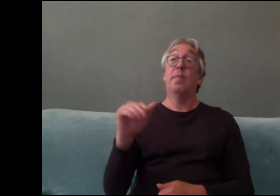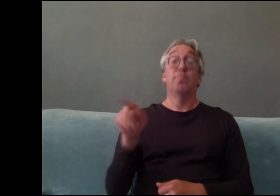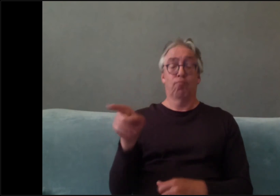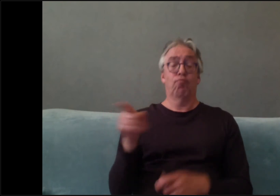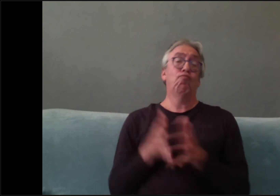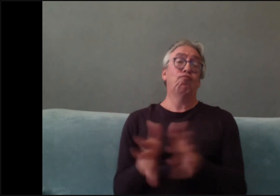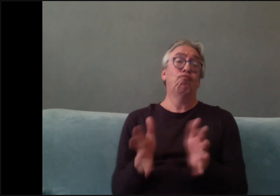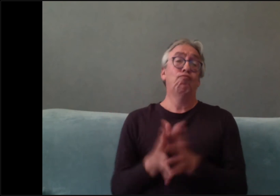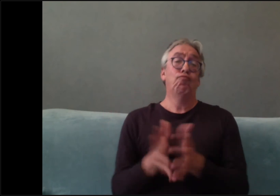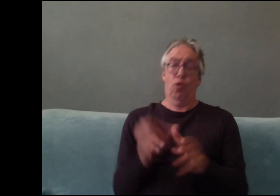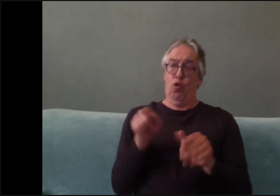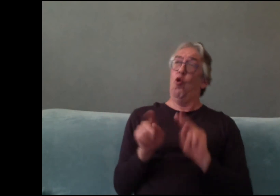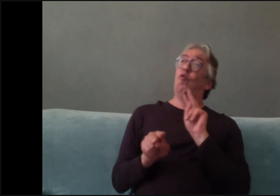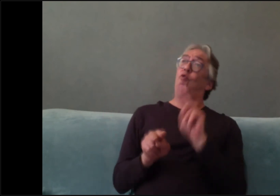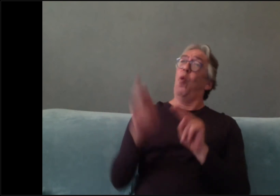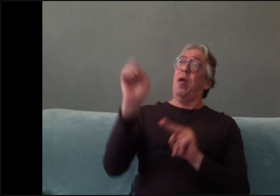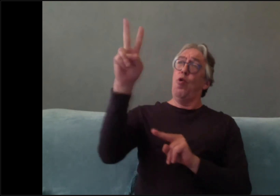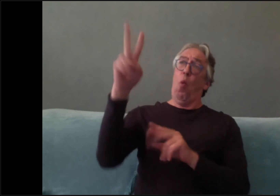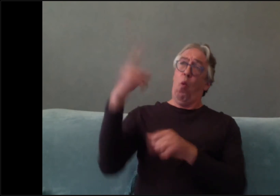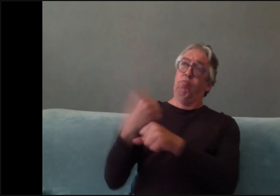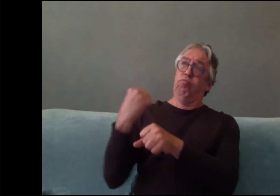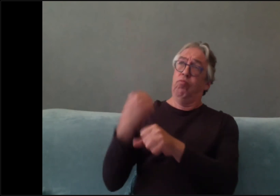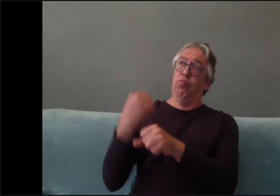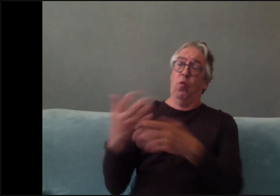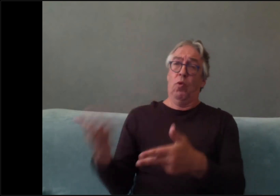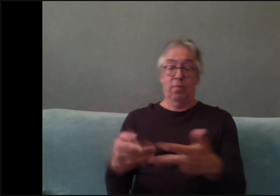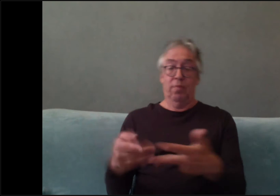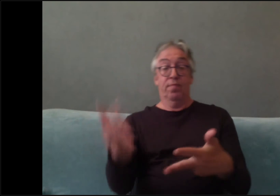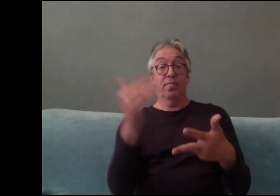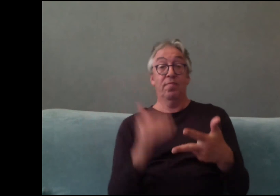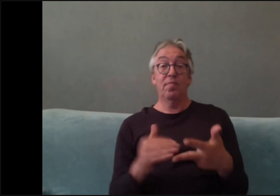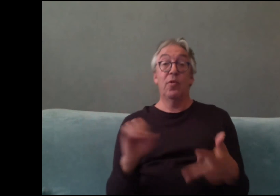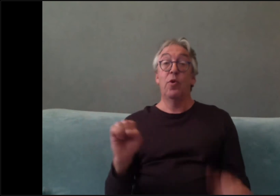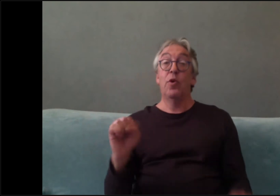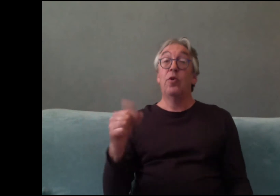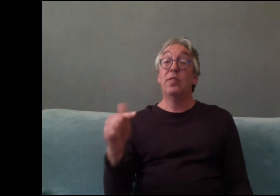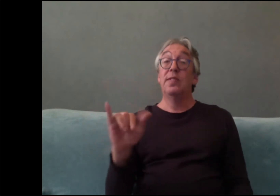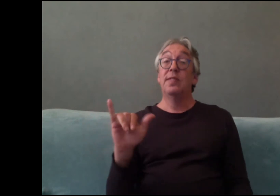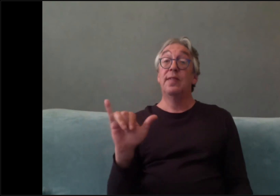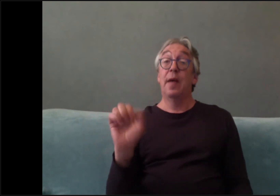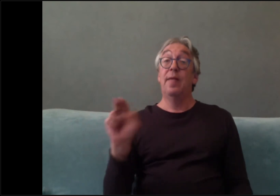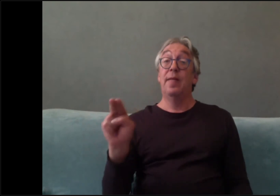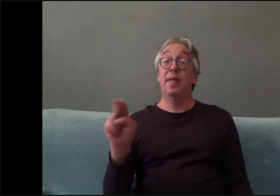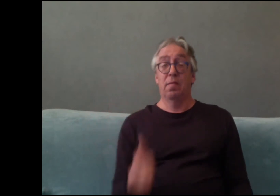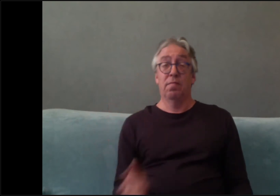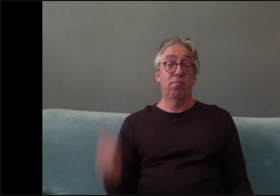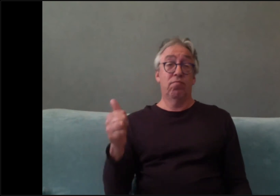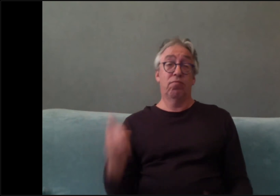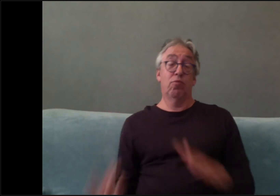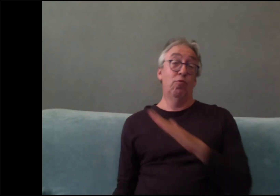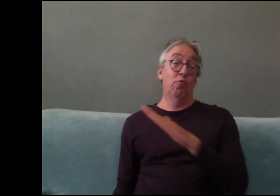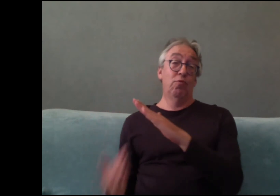Then we will be joined by Steenbroeke. He is the Senior Economist in the Employment, Labour and Social